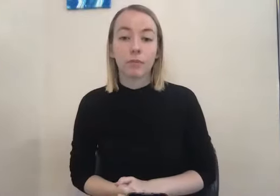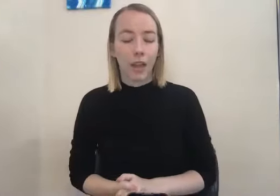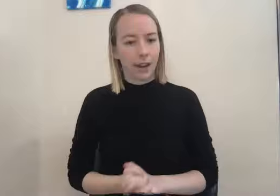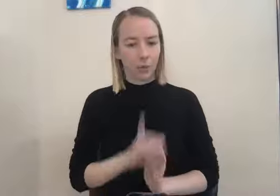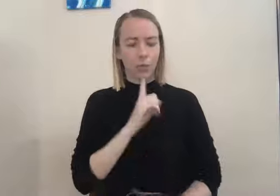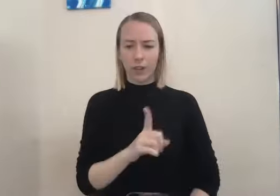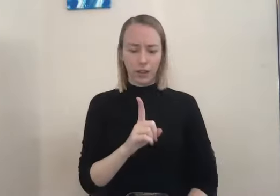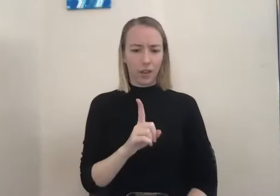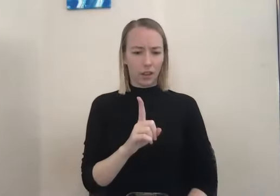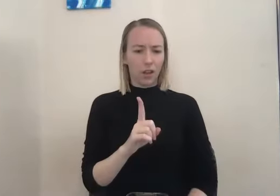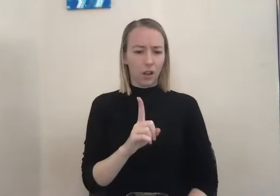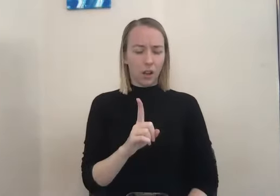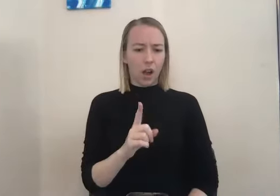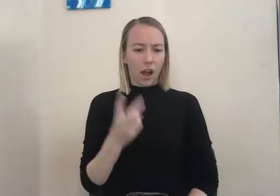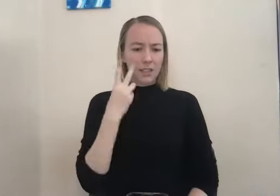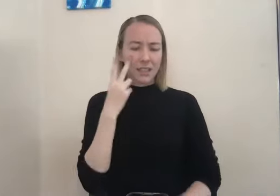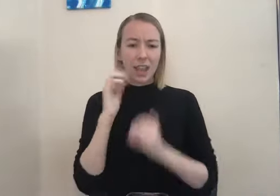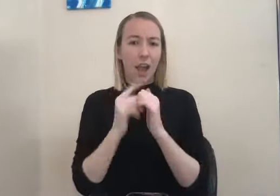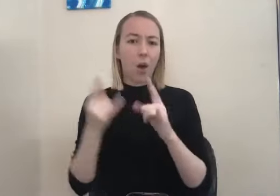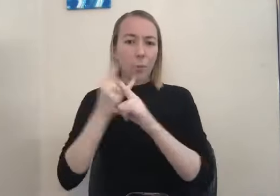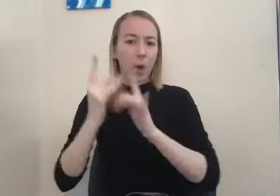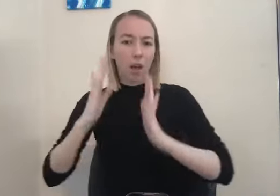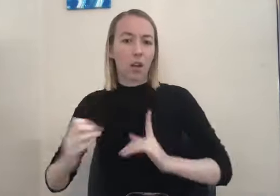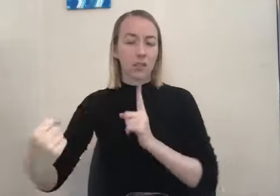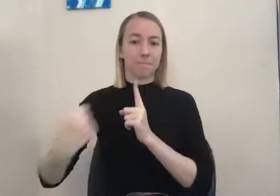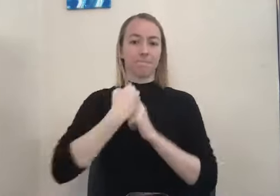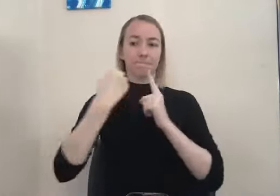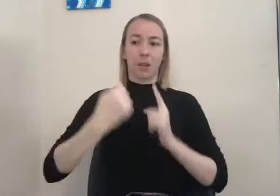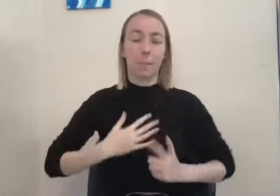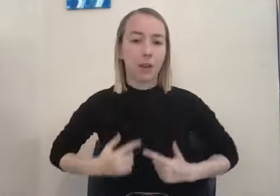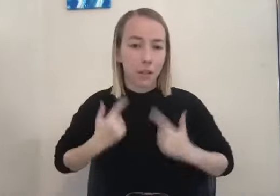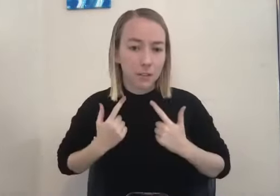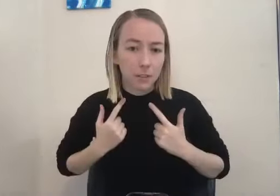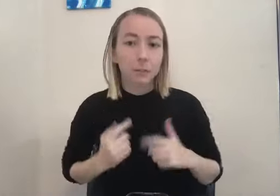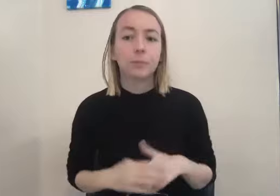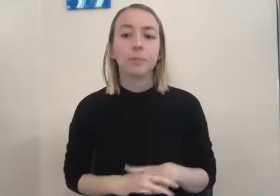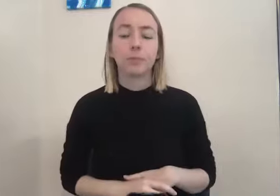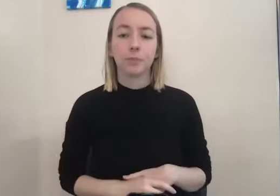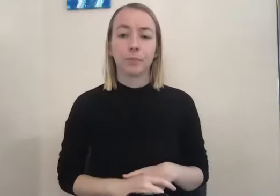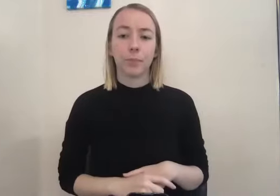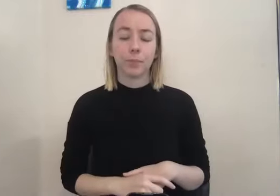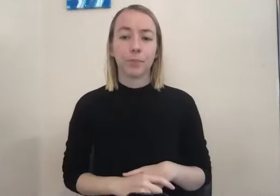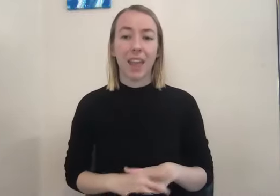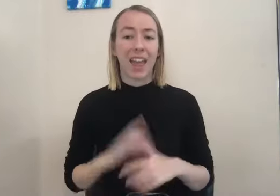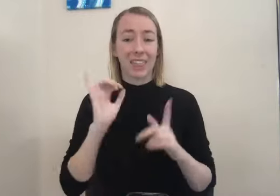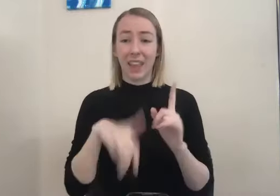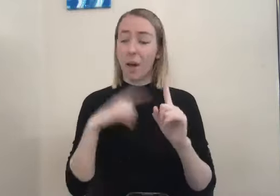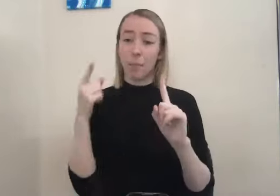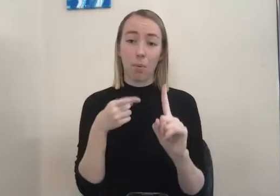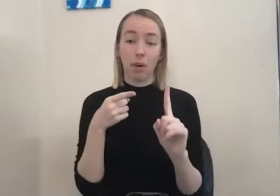Mary Perrow says, the thinking instead of drinking. Mm-hmm. My thinking was mental. And so by the time I got to step